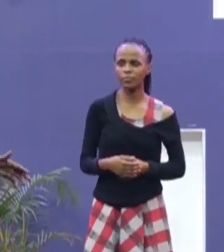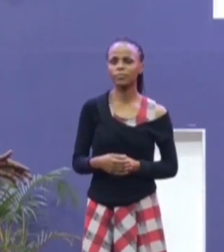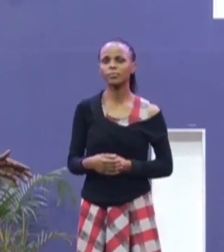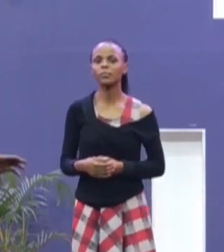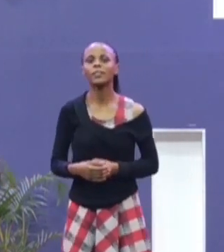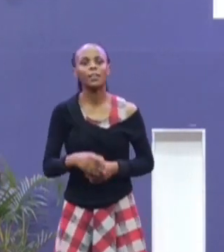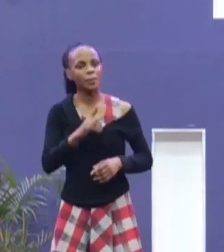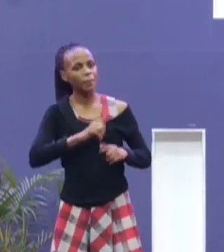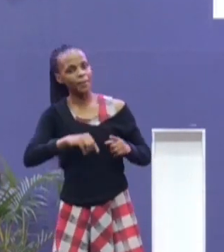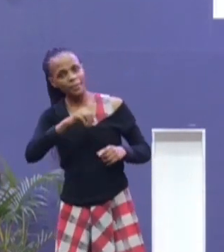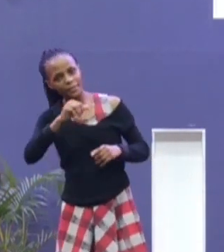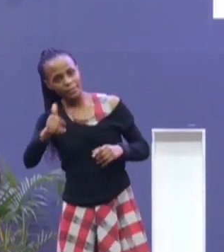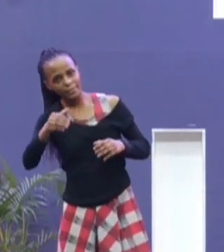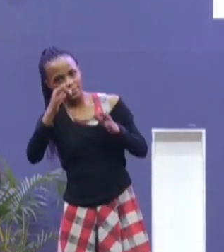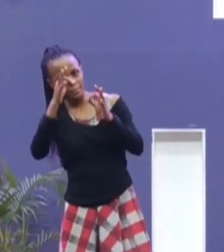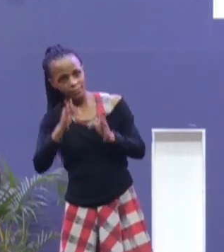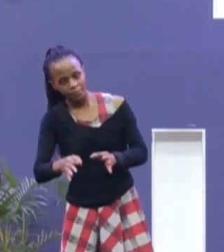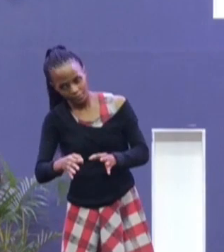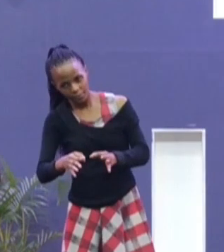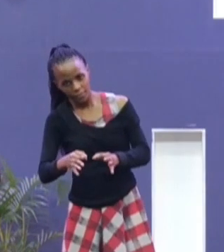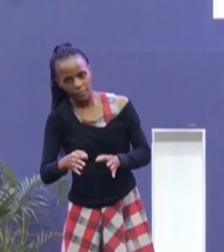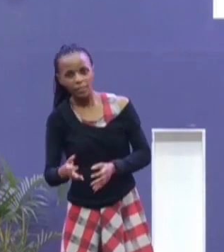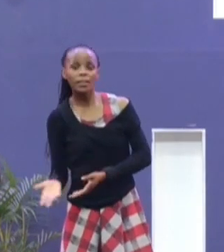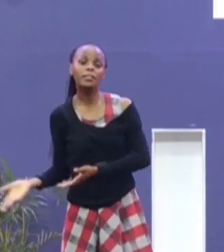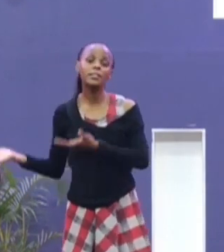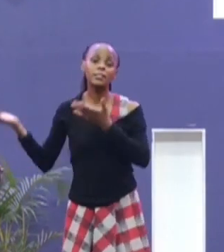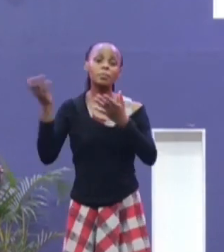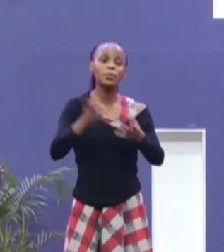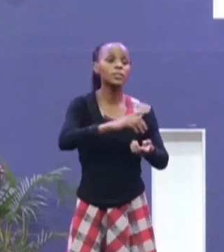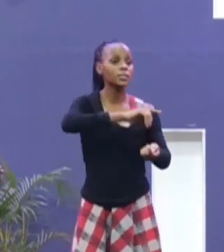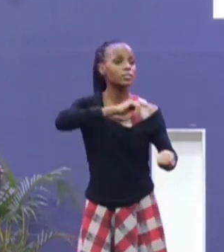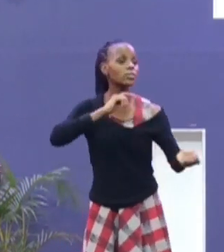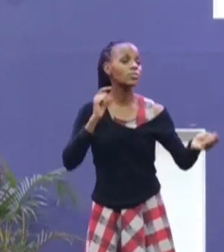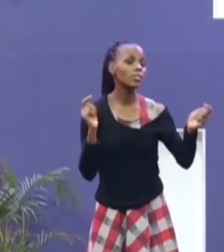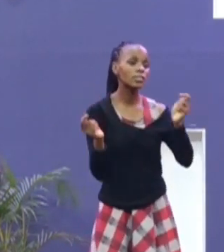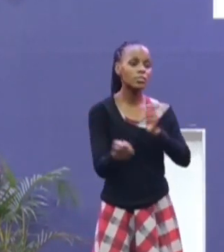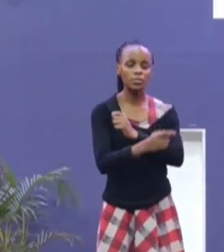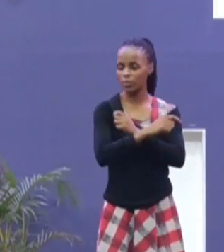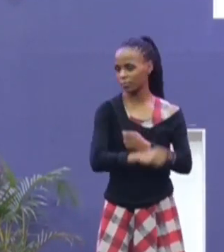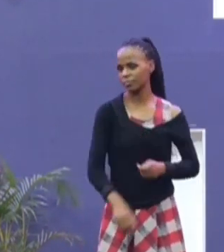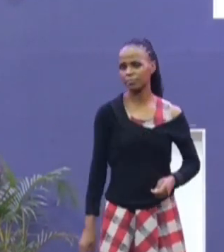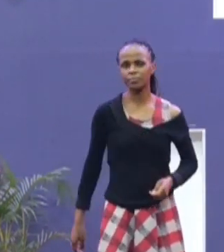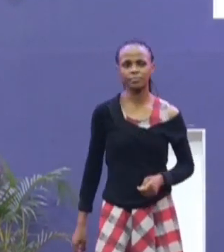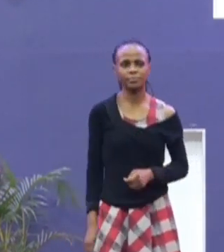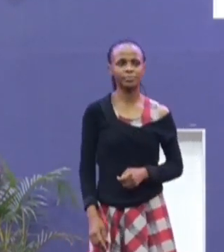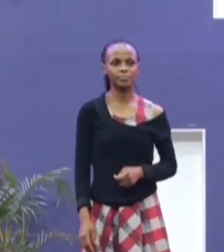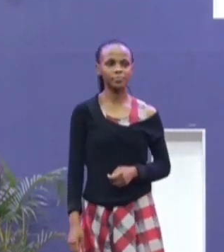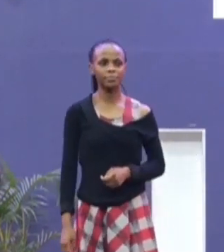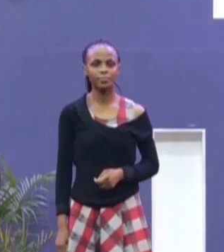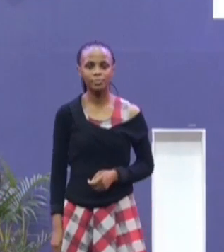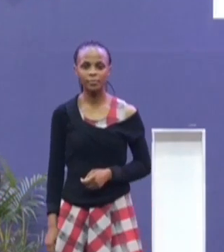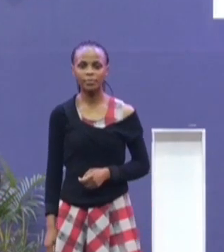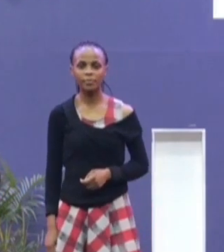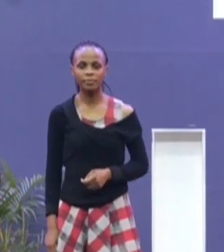But the rest of the business that brings the transformation, naye ebyasigaira byonna ebireeta okukyusibwa, or